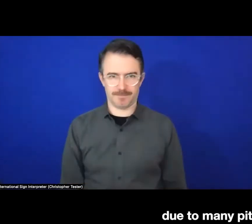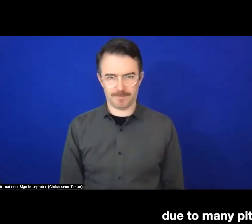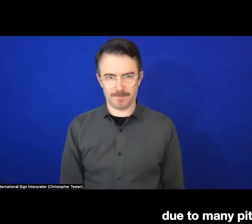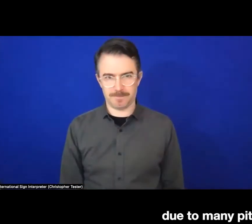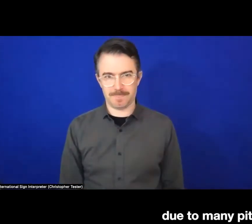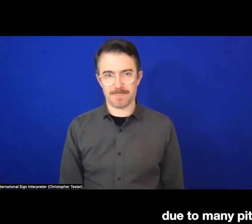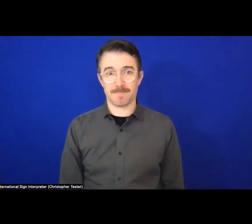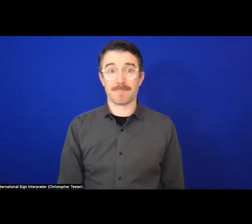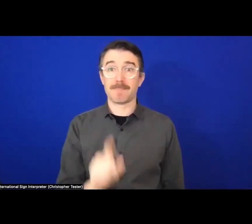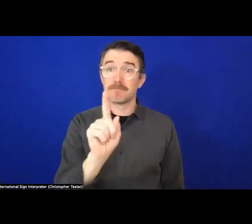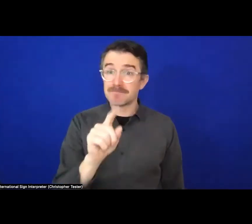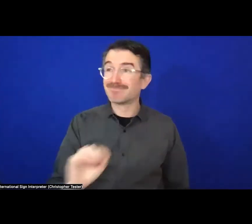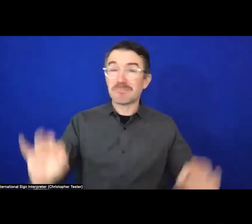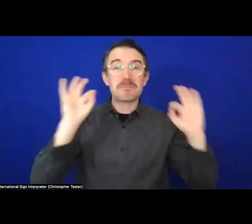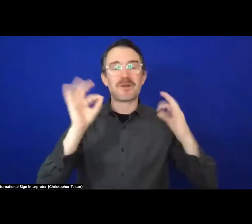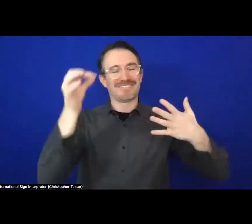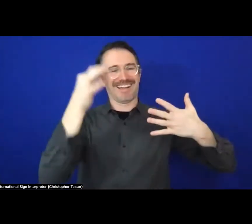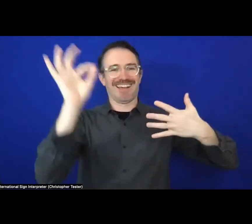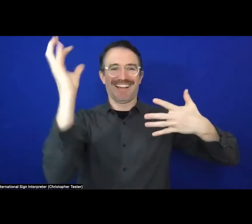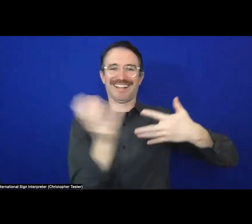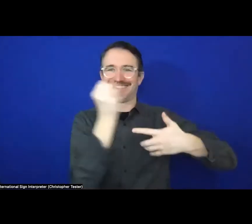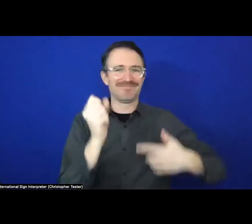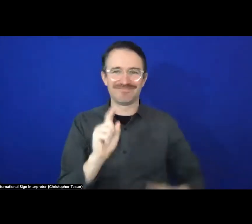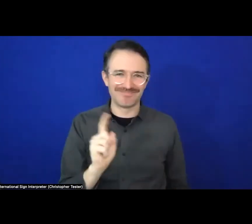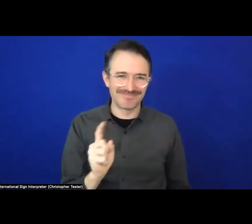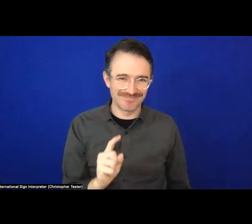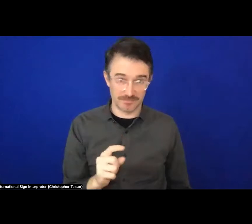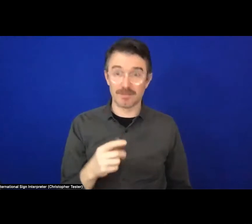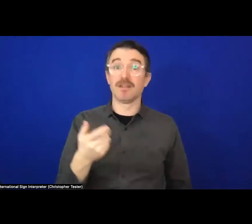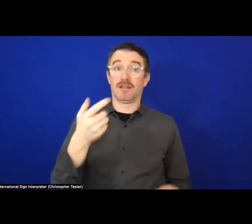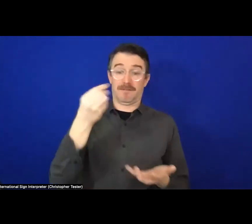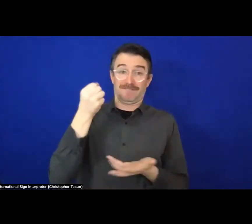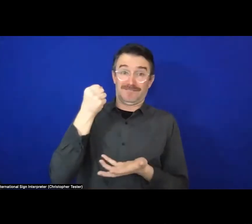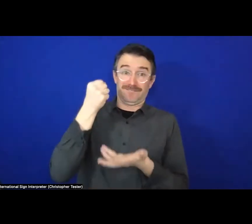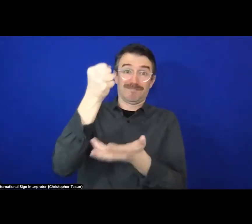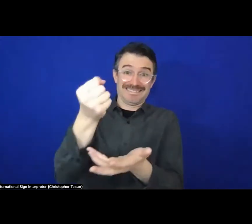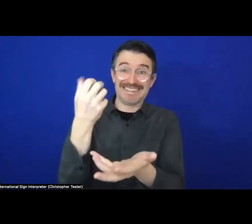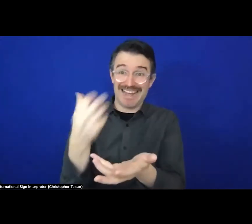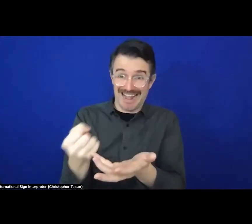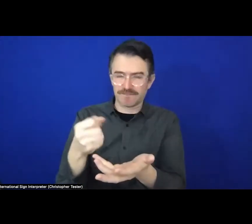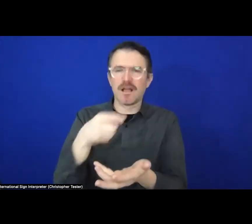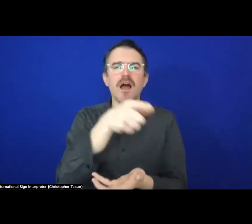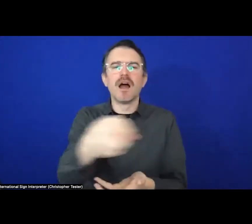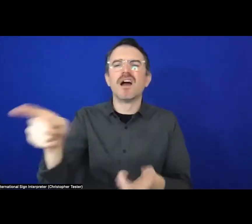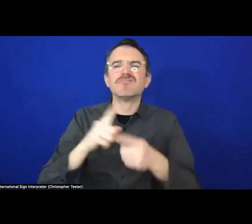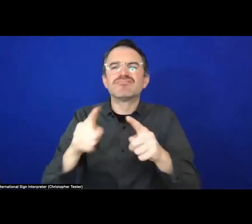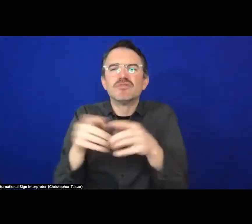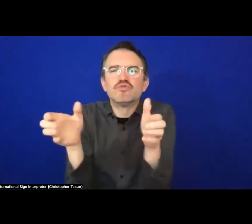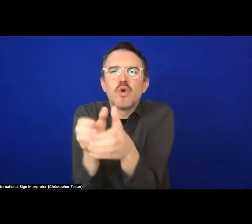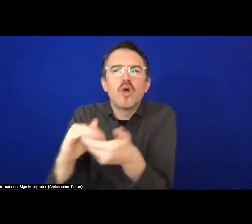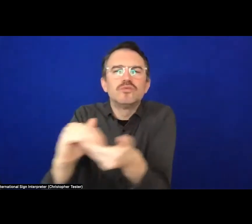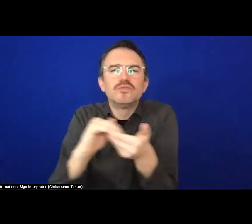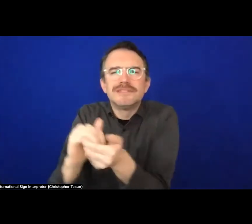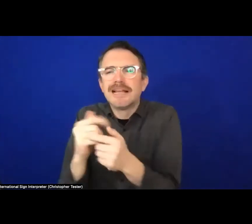to grassroots activities. The response to this Norwegian call for